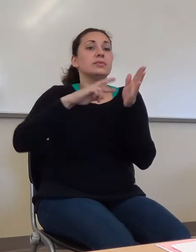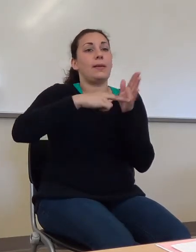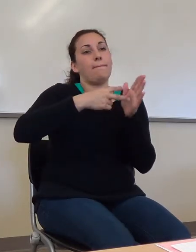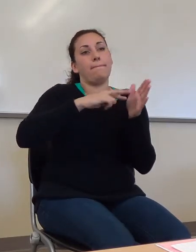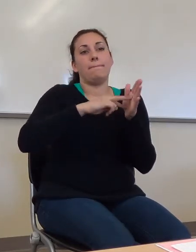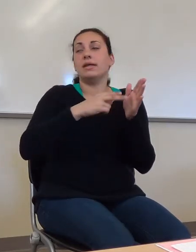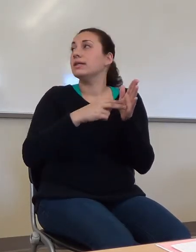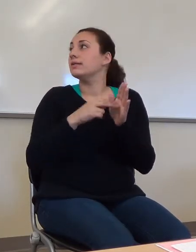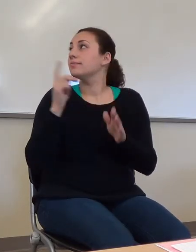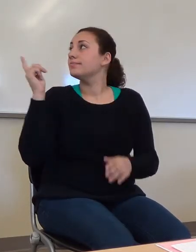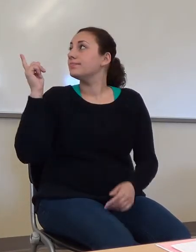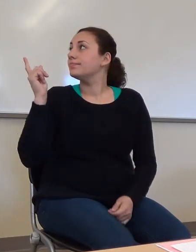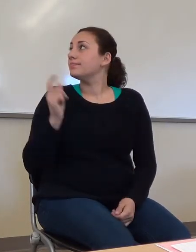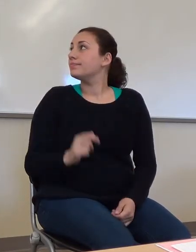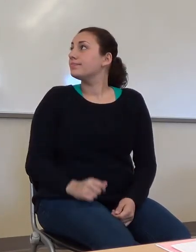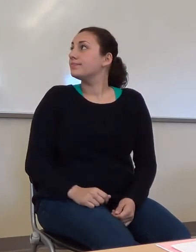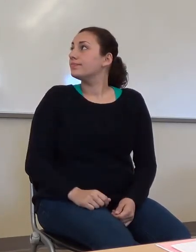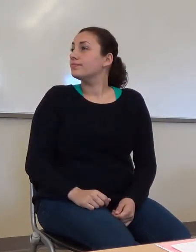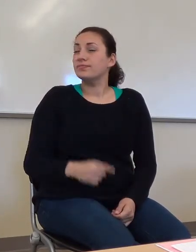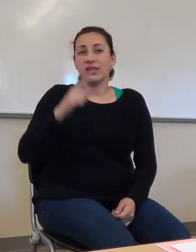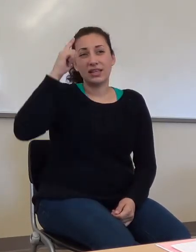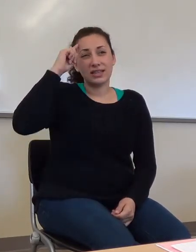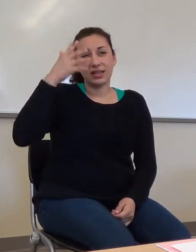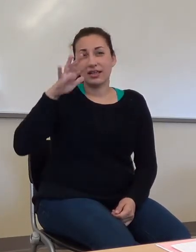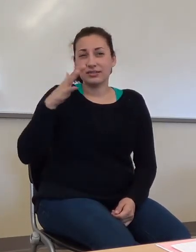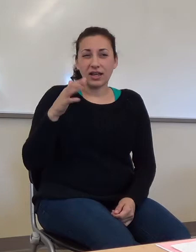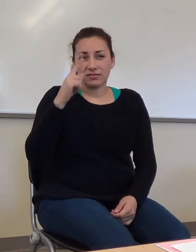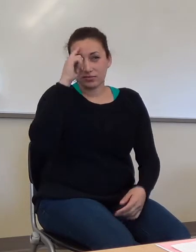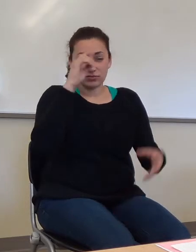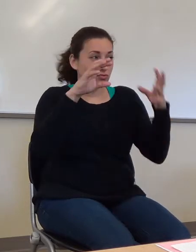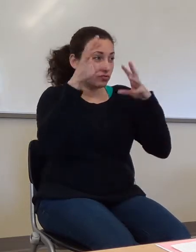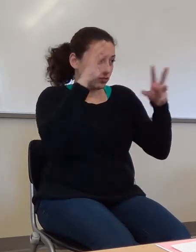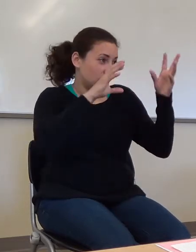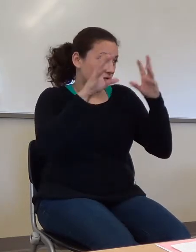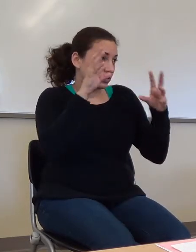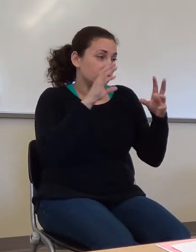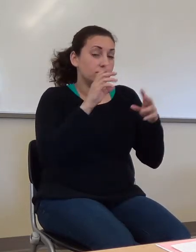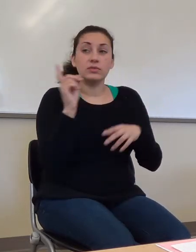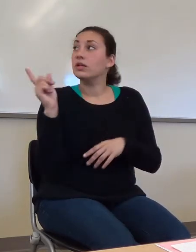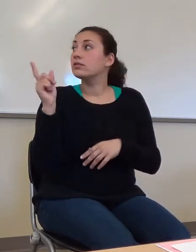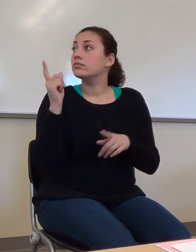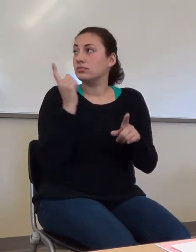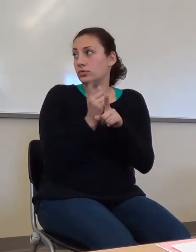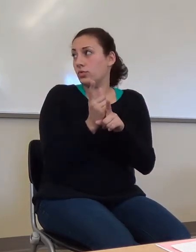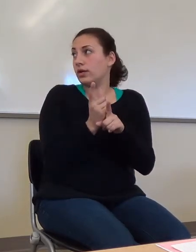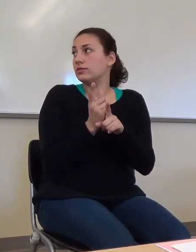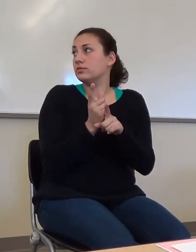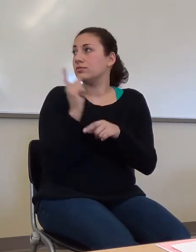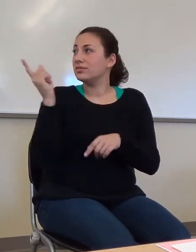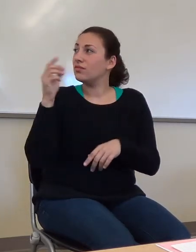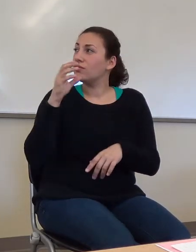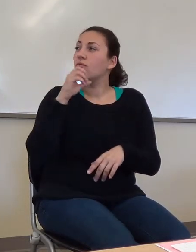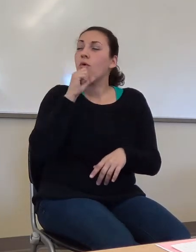of this. So I think that kind of threw people, this one was correct. This was,